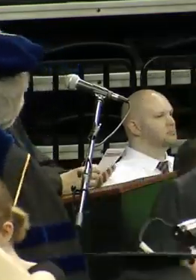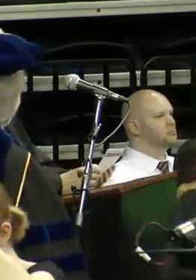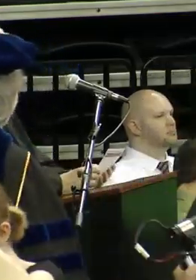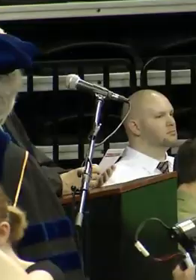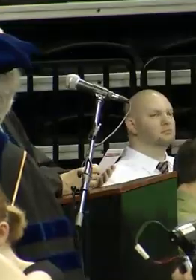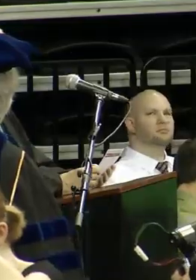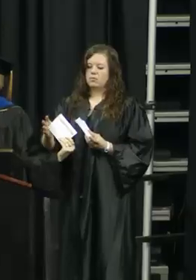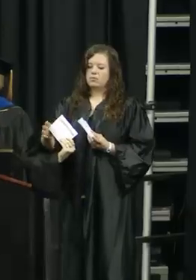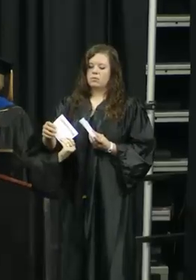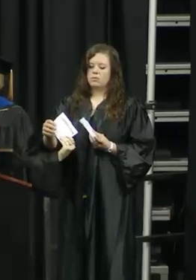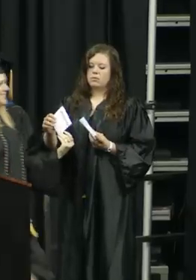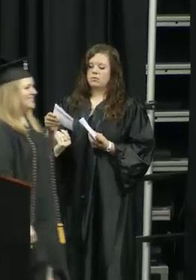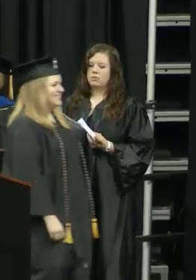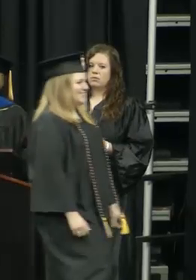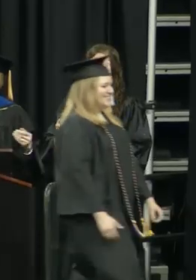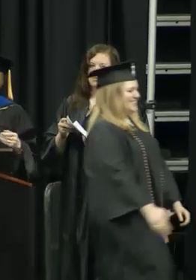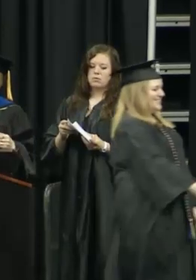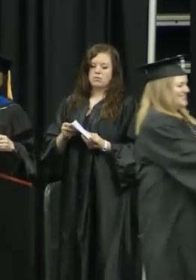Carrie Davis.